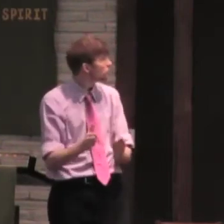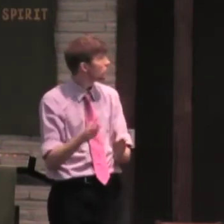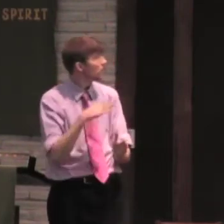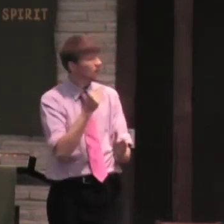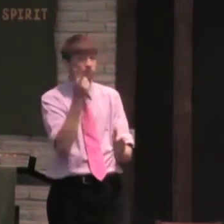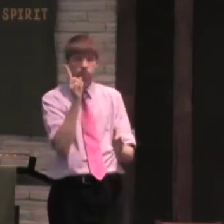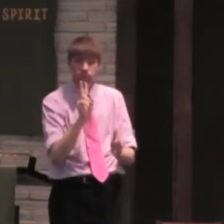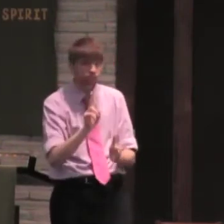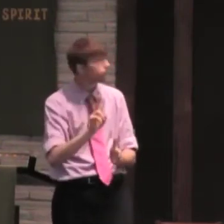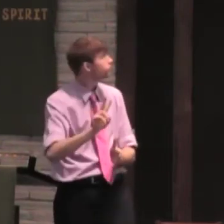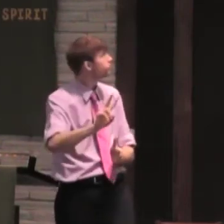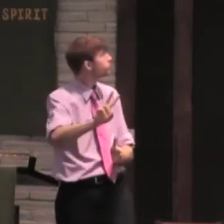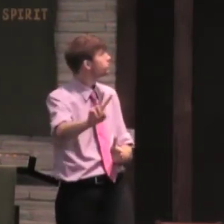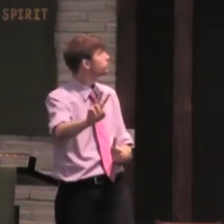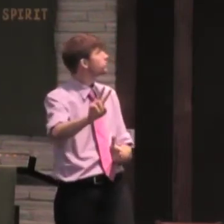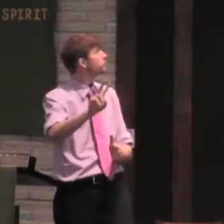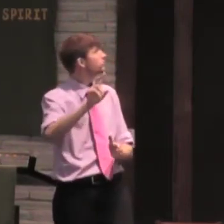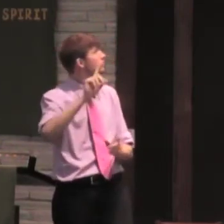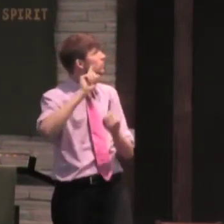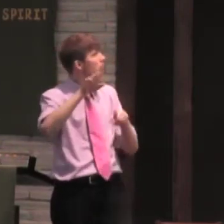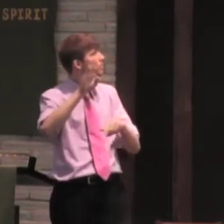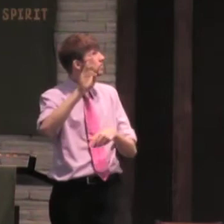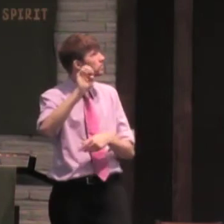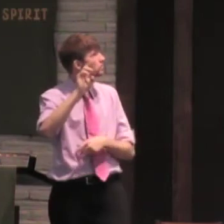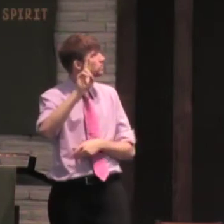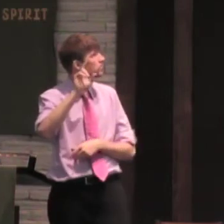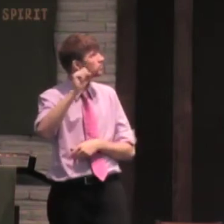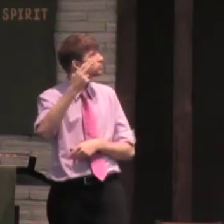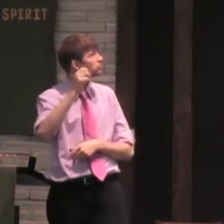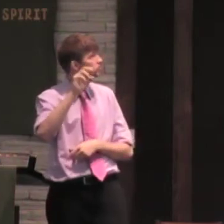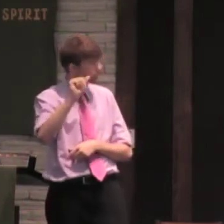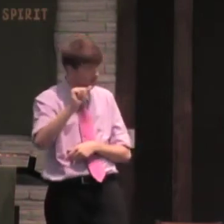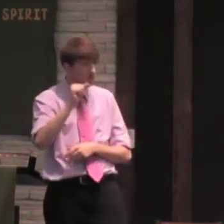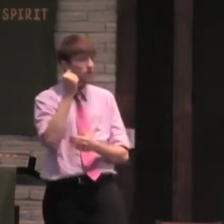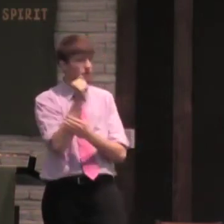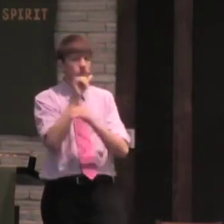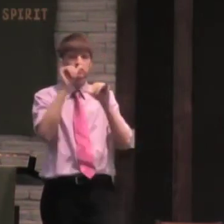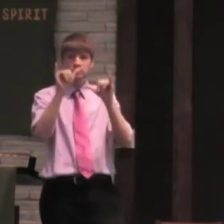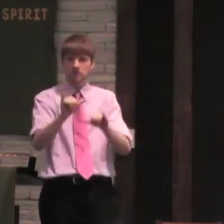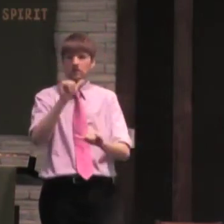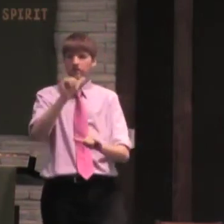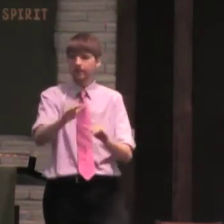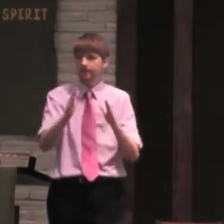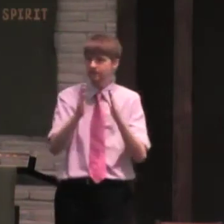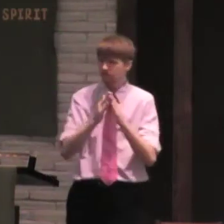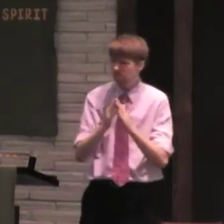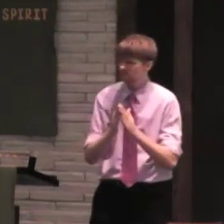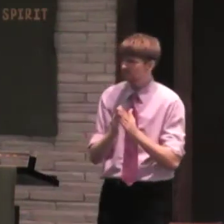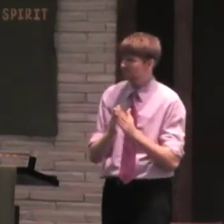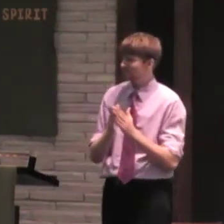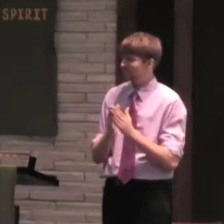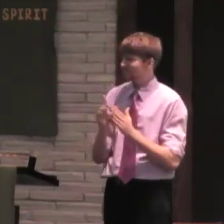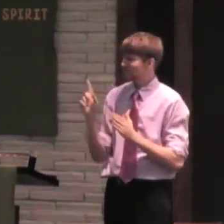his servants, and they set off together for Beersheba. And Abraham stayed in